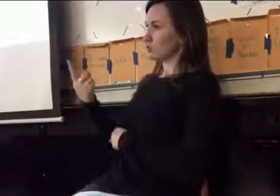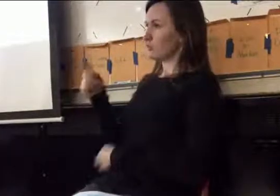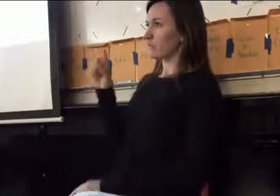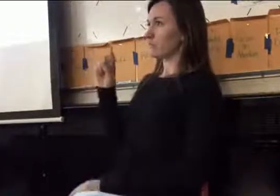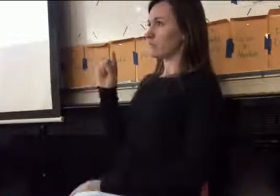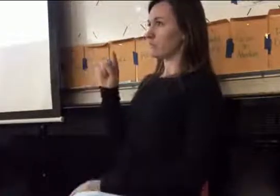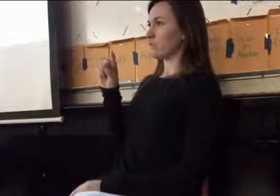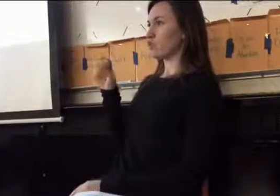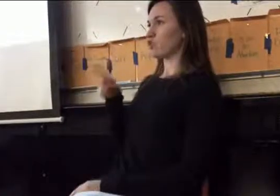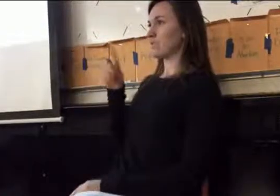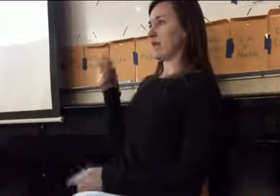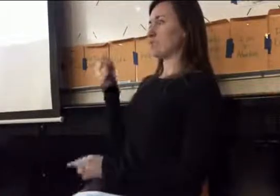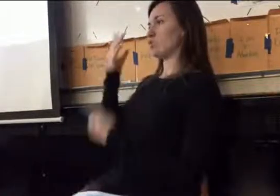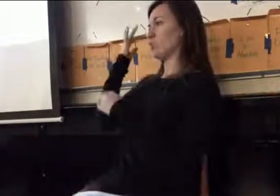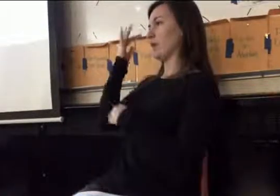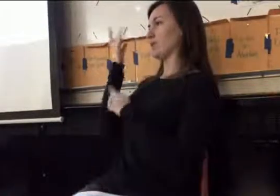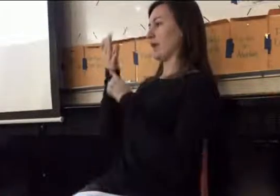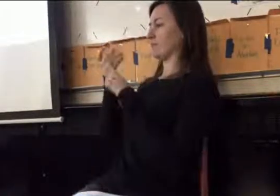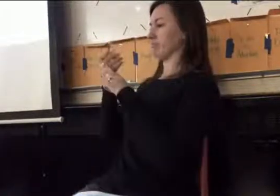you're going to fit it on that page.